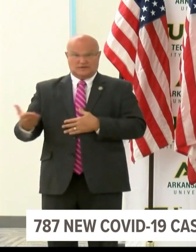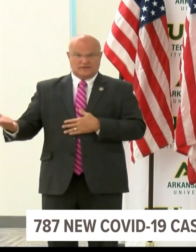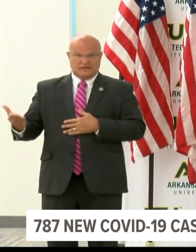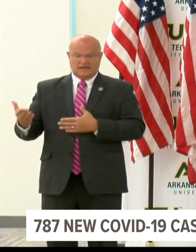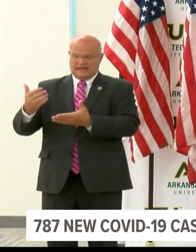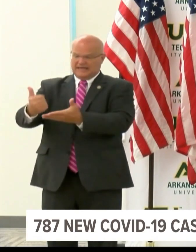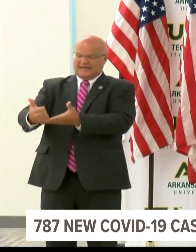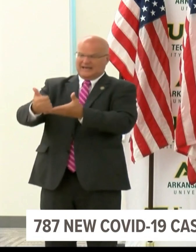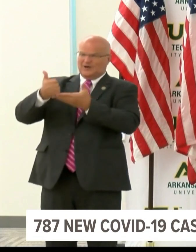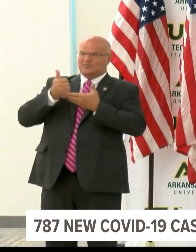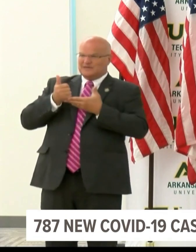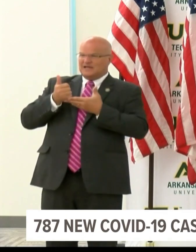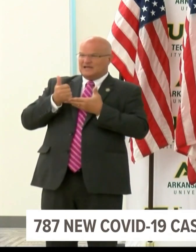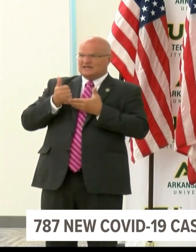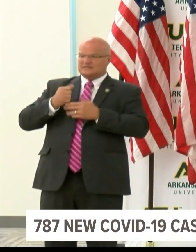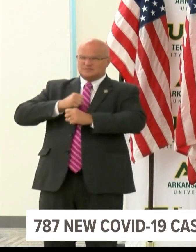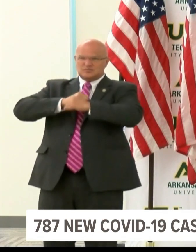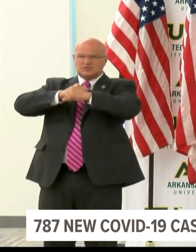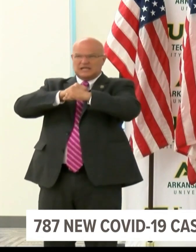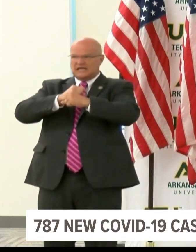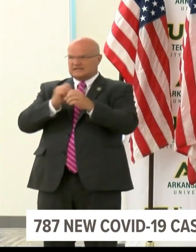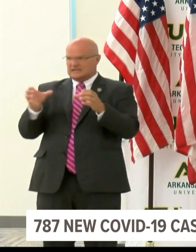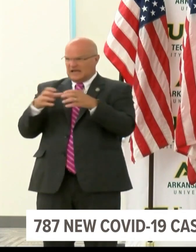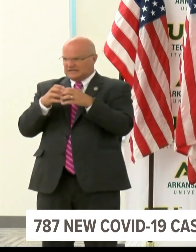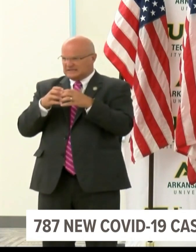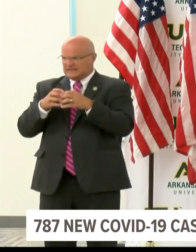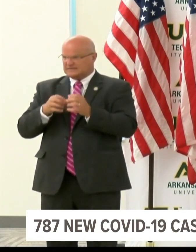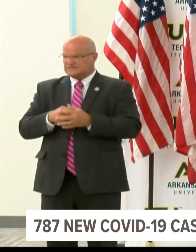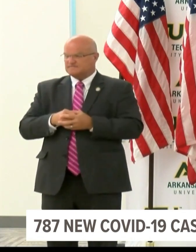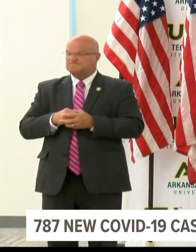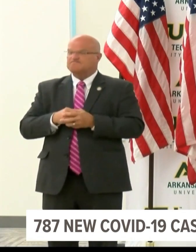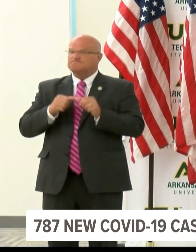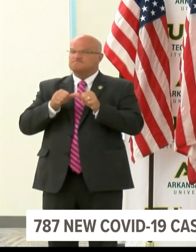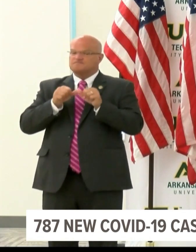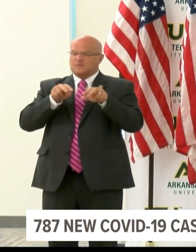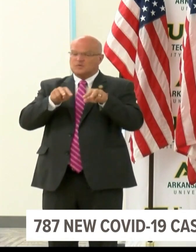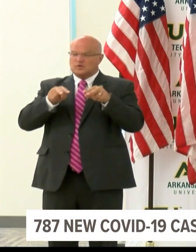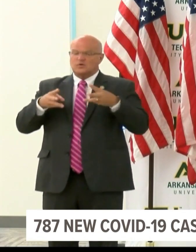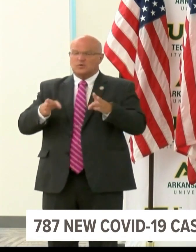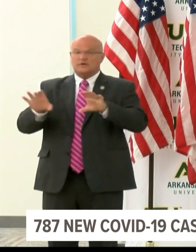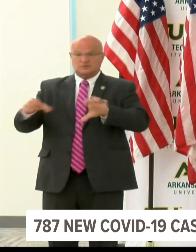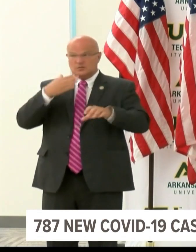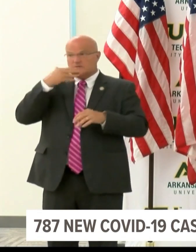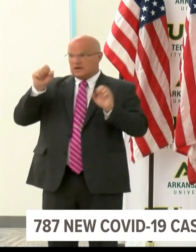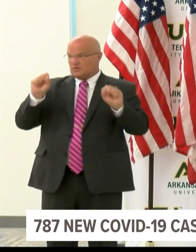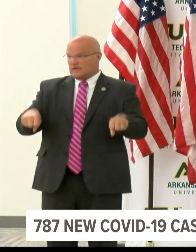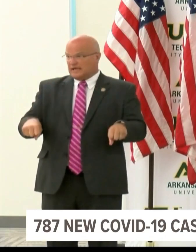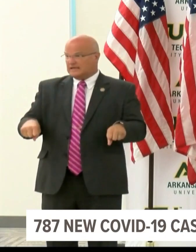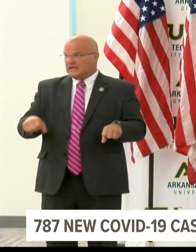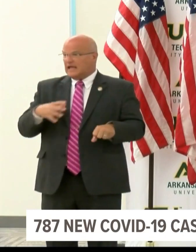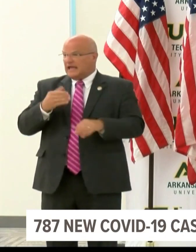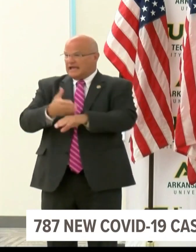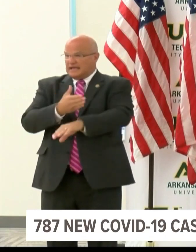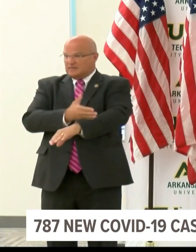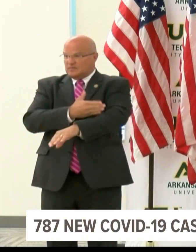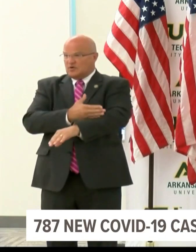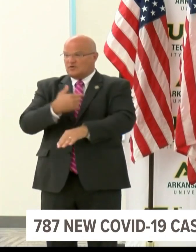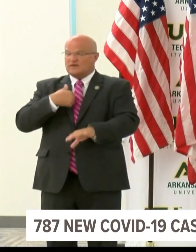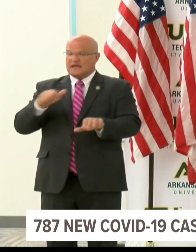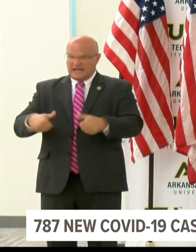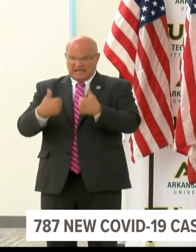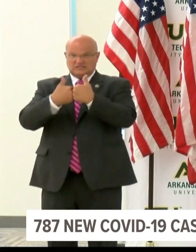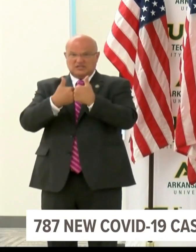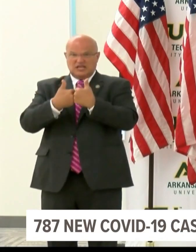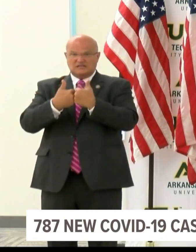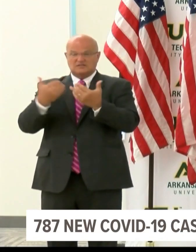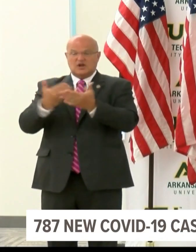it's helped us to protect and isolate. We're constantly looking at ways we can do it better and improve, and I've challenged